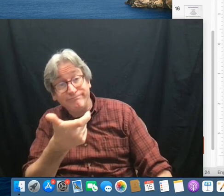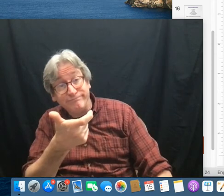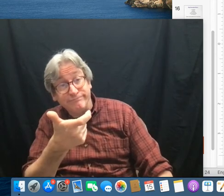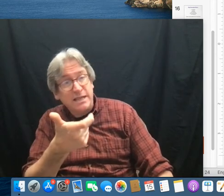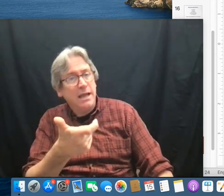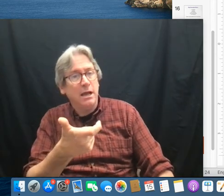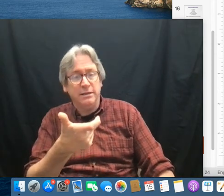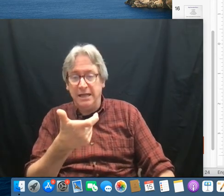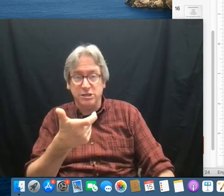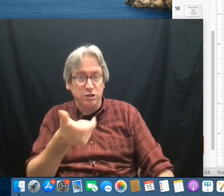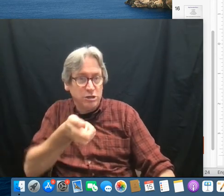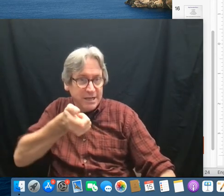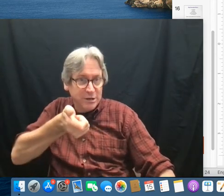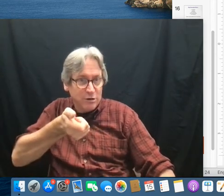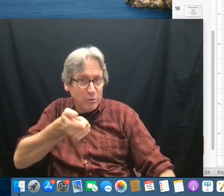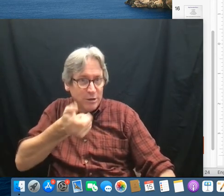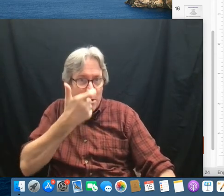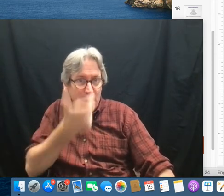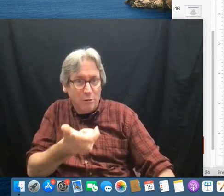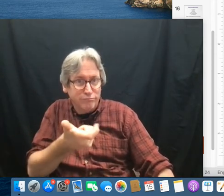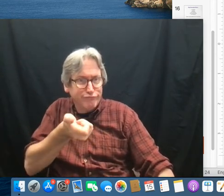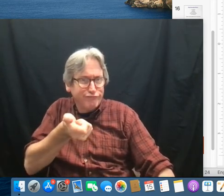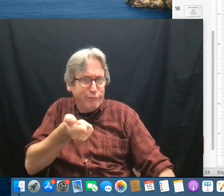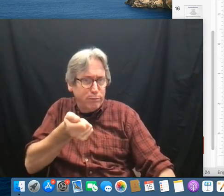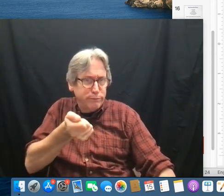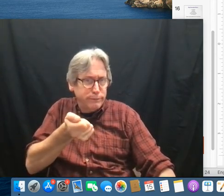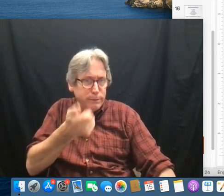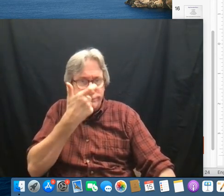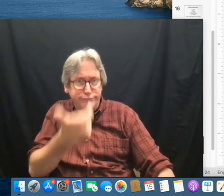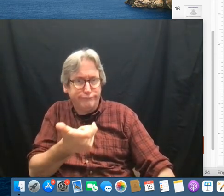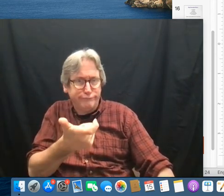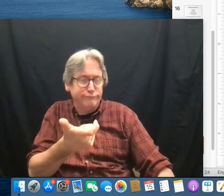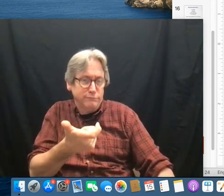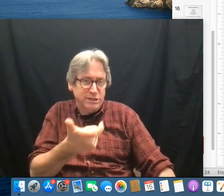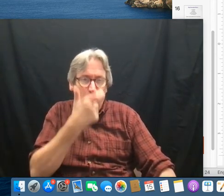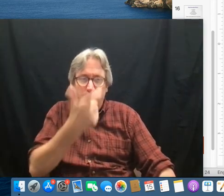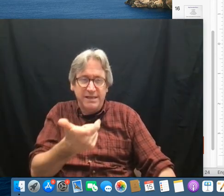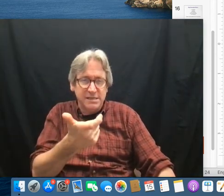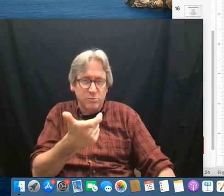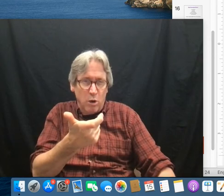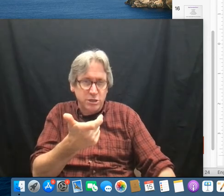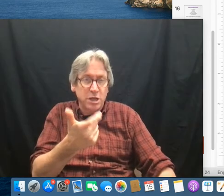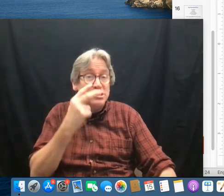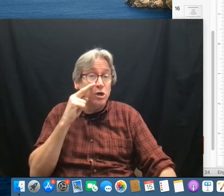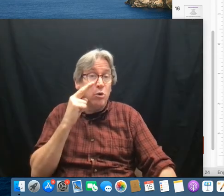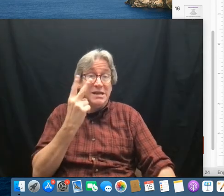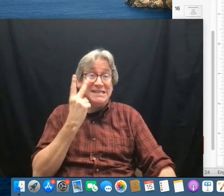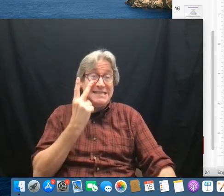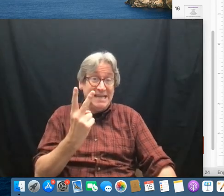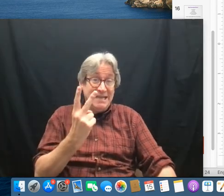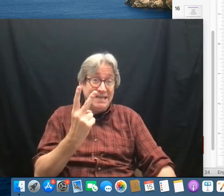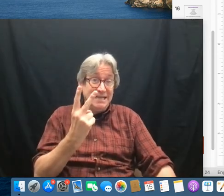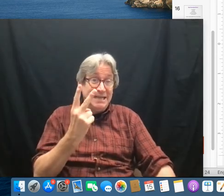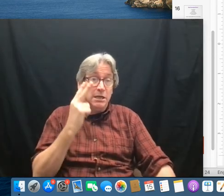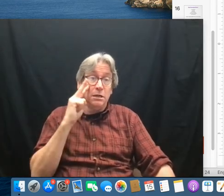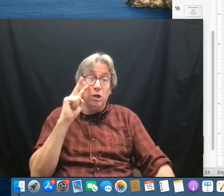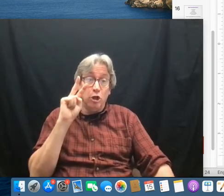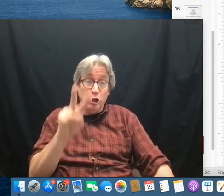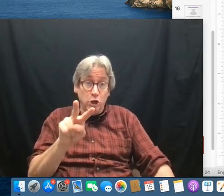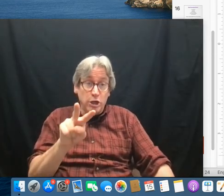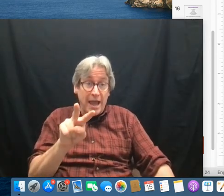going, yeah, I watched the movie. Didn't like it. There were too many people. Couldn't keep track of